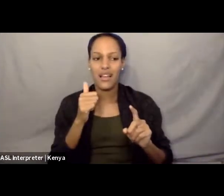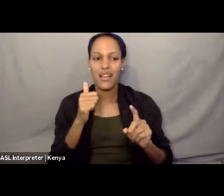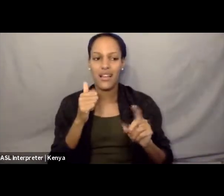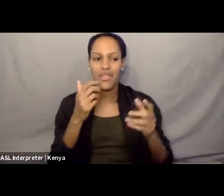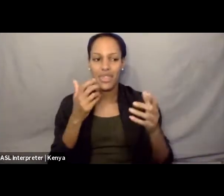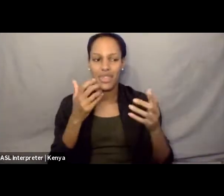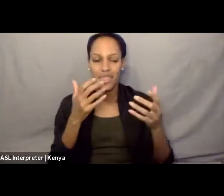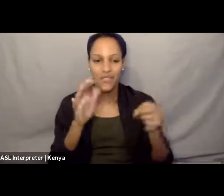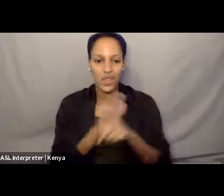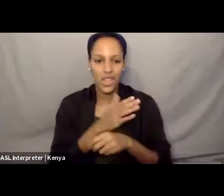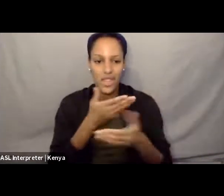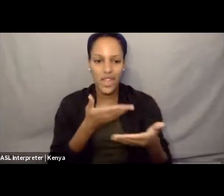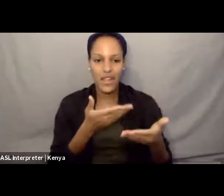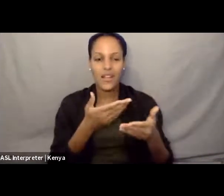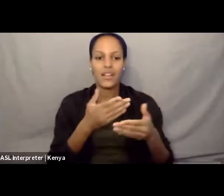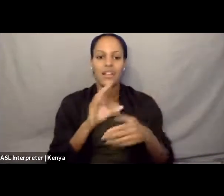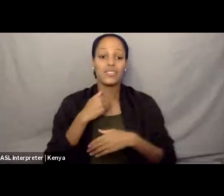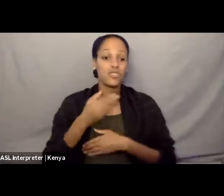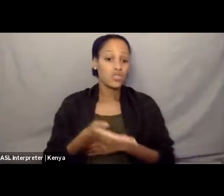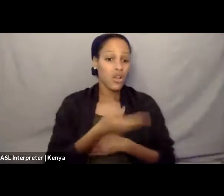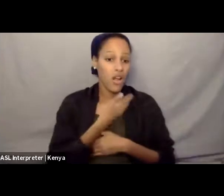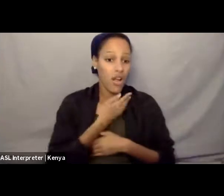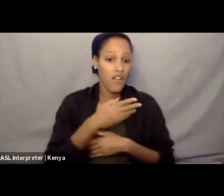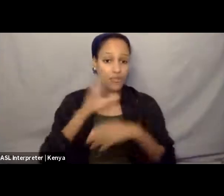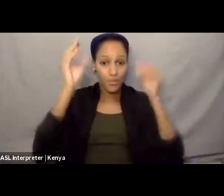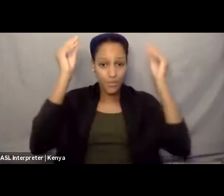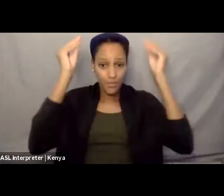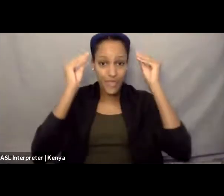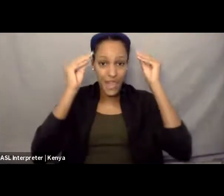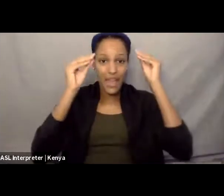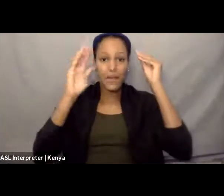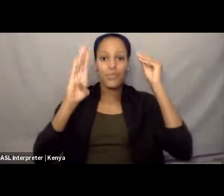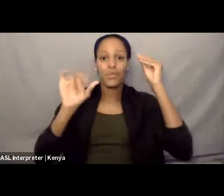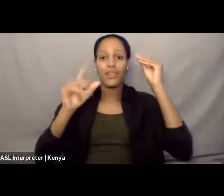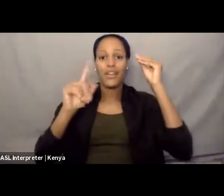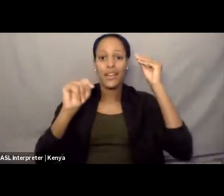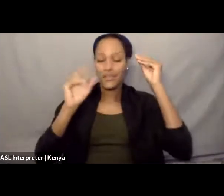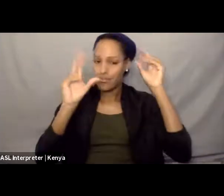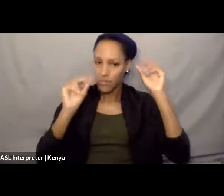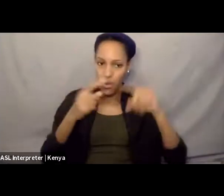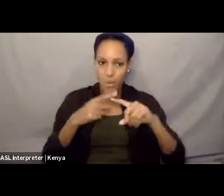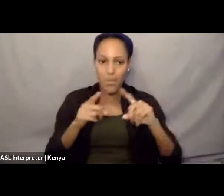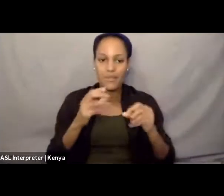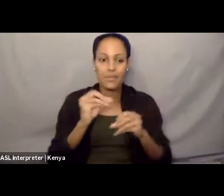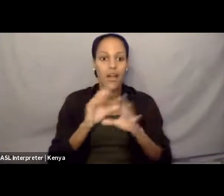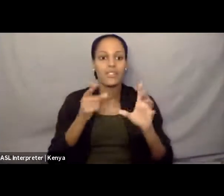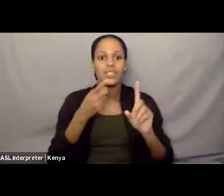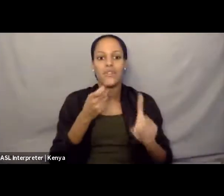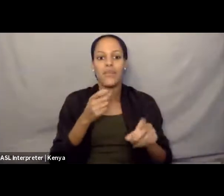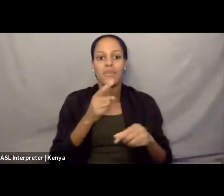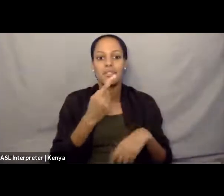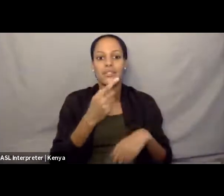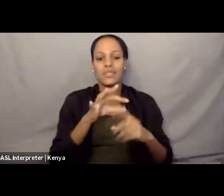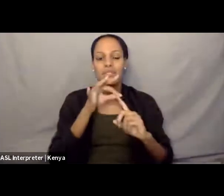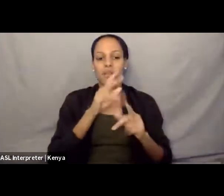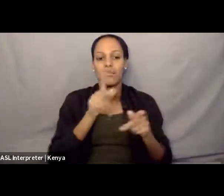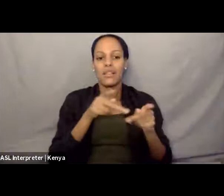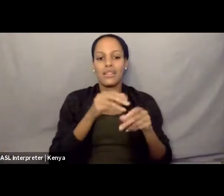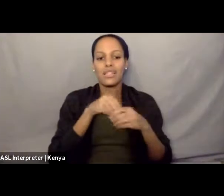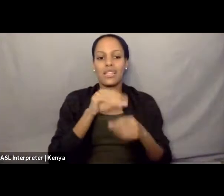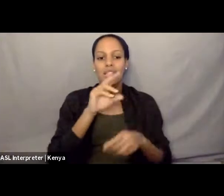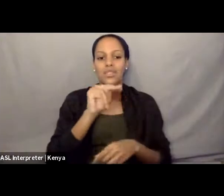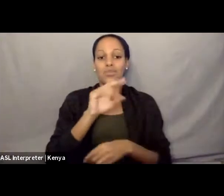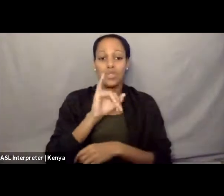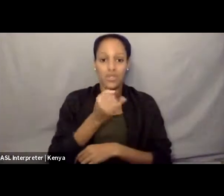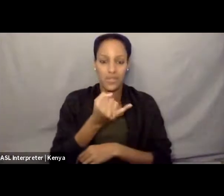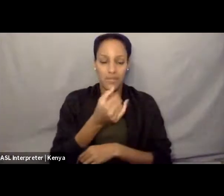no beret. When she opened her mouth, though, it was obvious that if she was from Bayonne, it was the one in Jersey.